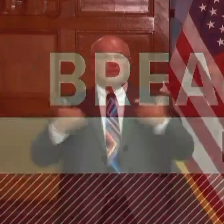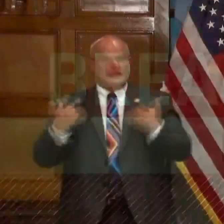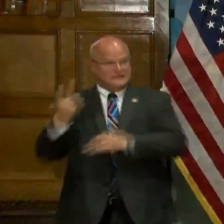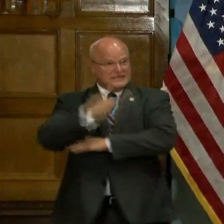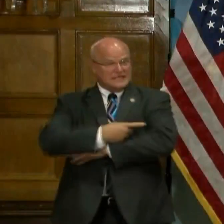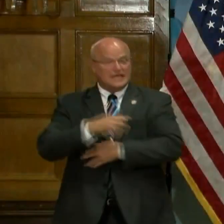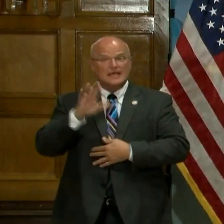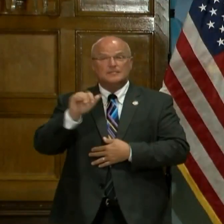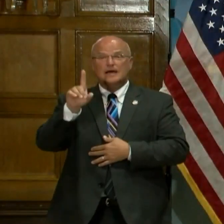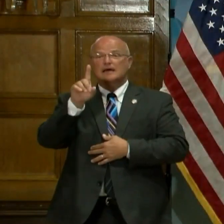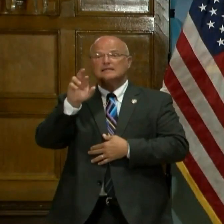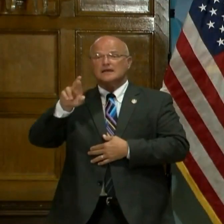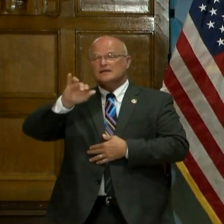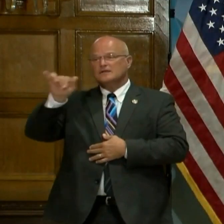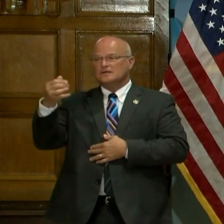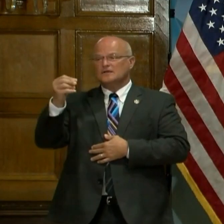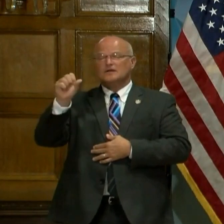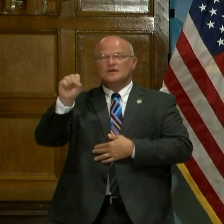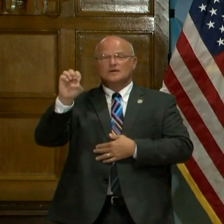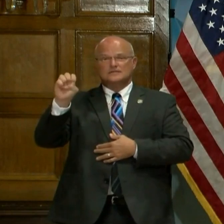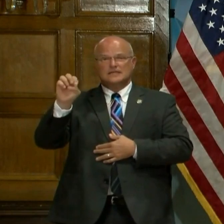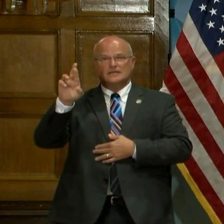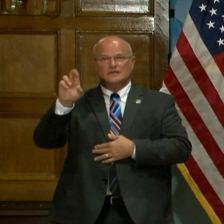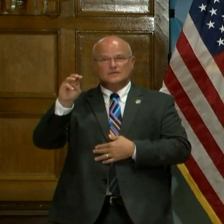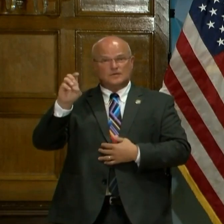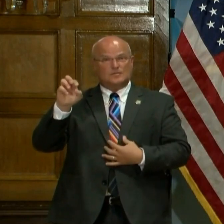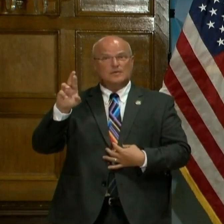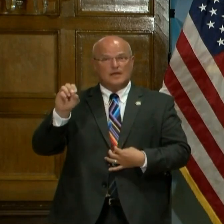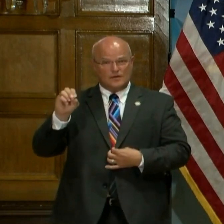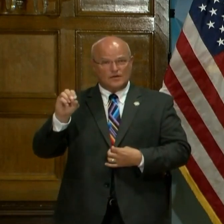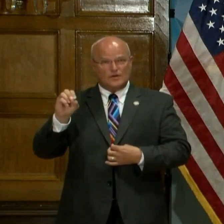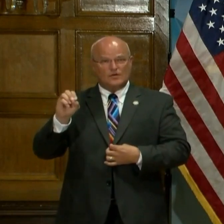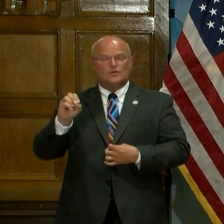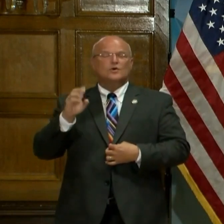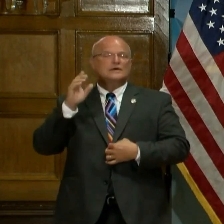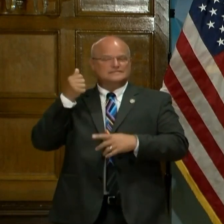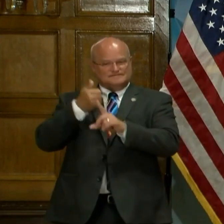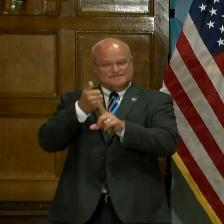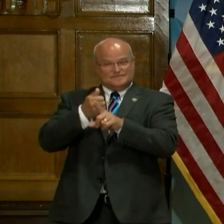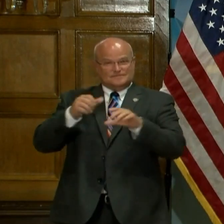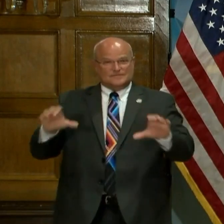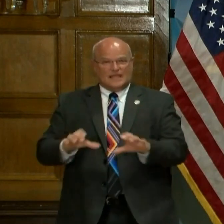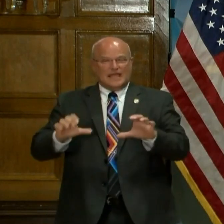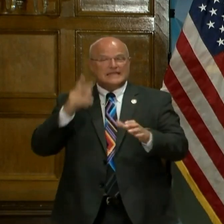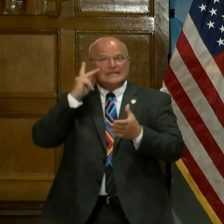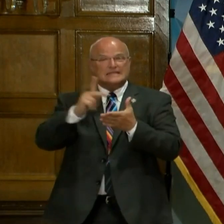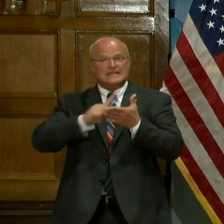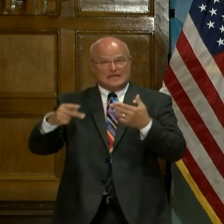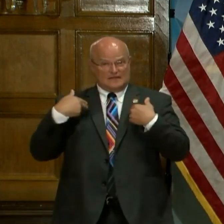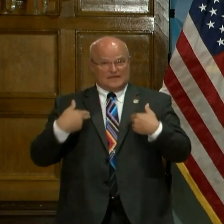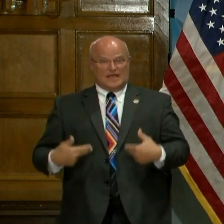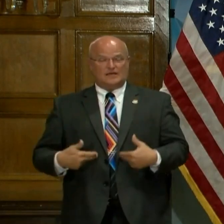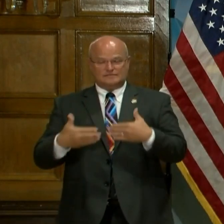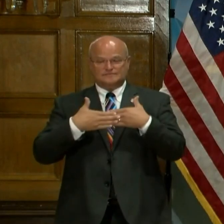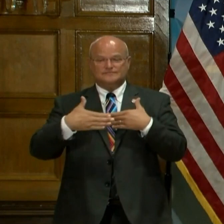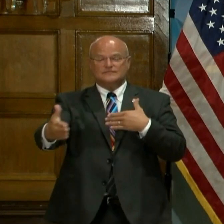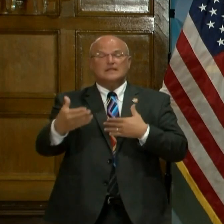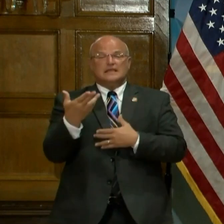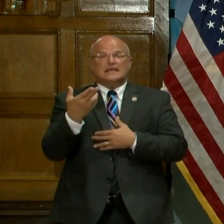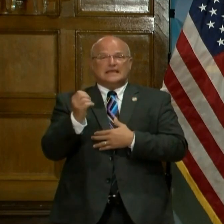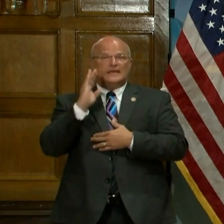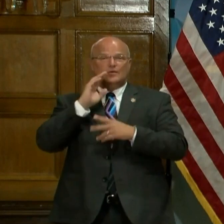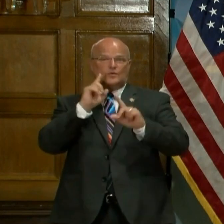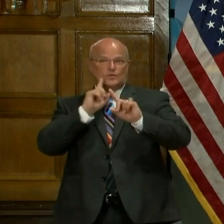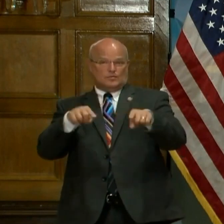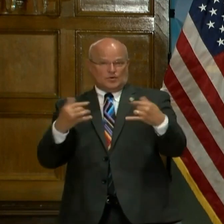Today by Dr. Jose Romero, who will be the acting Secretary of Health, and he will